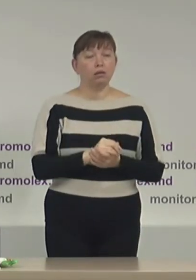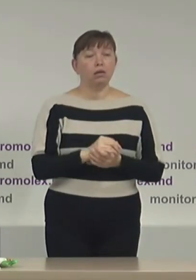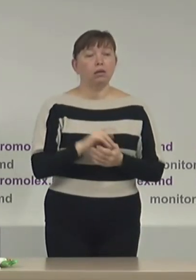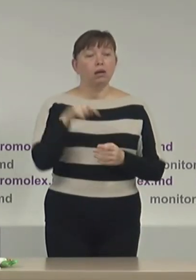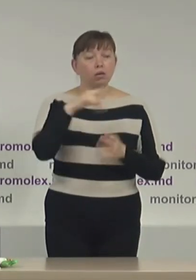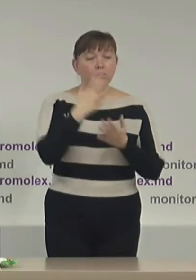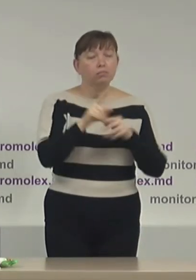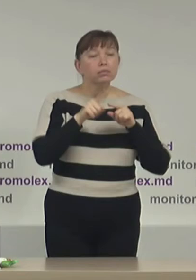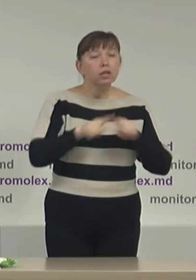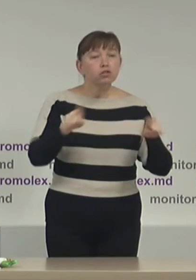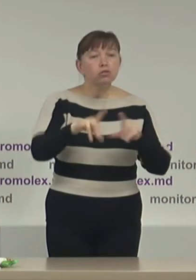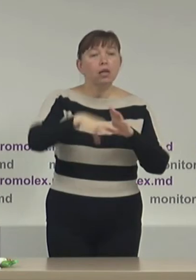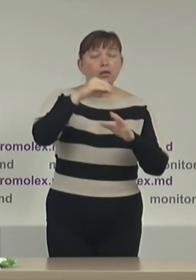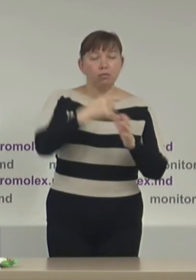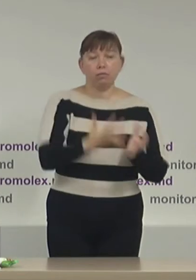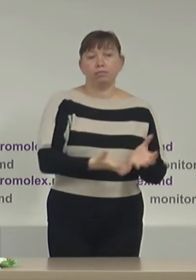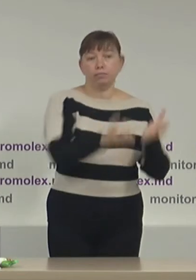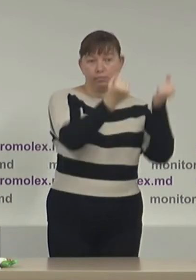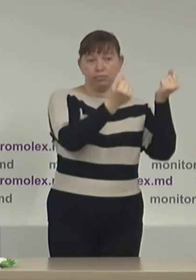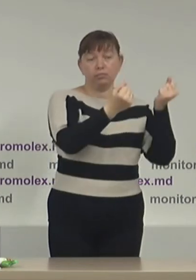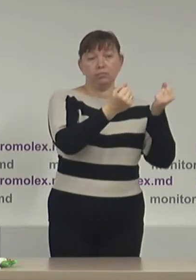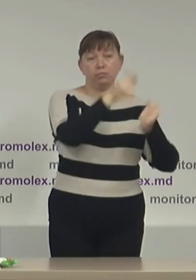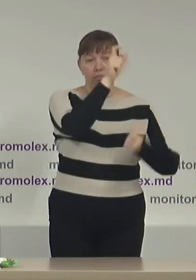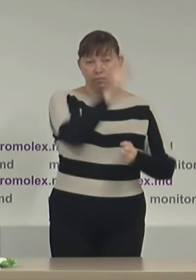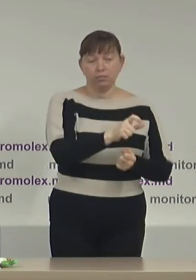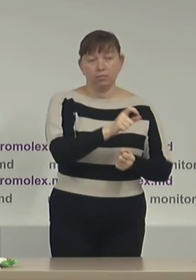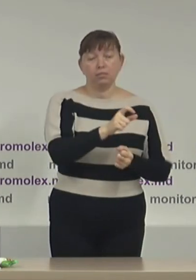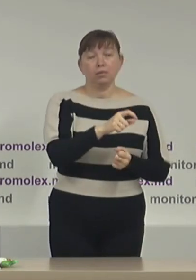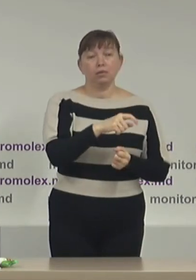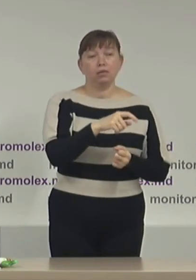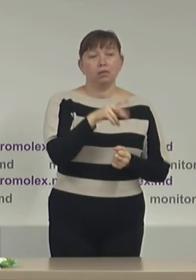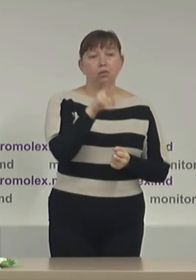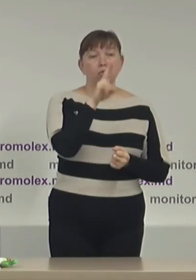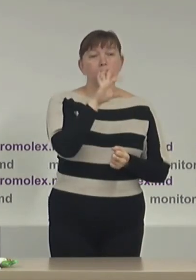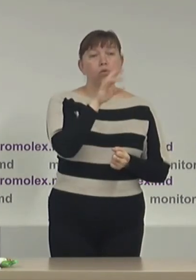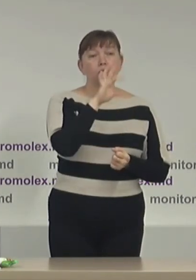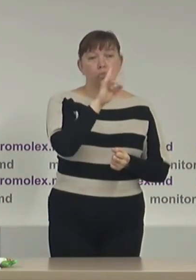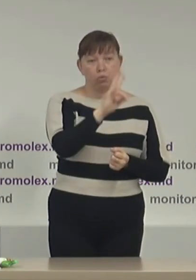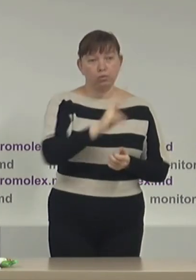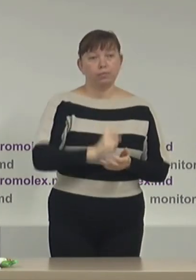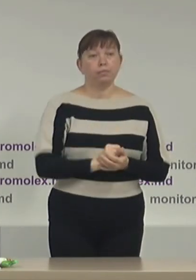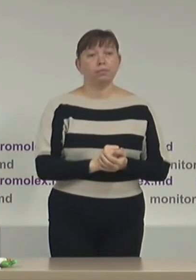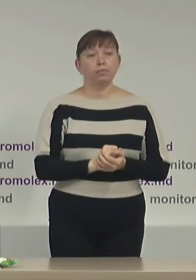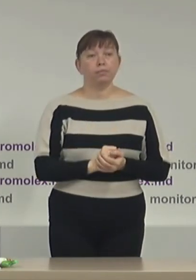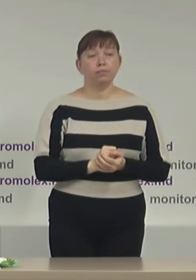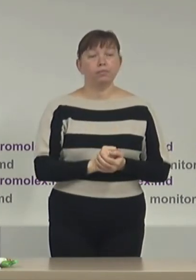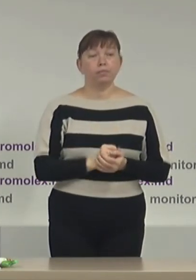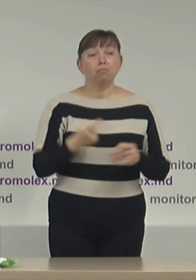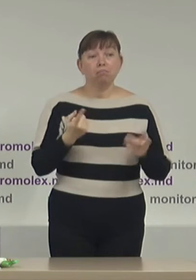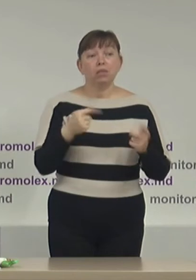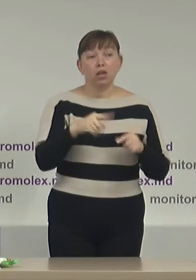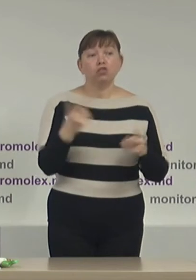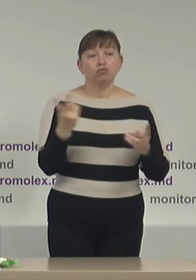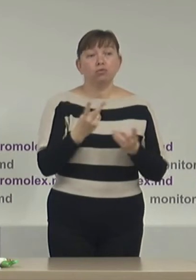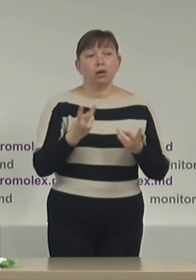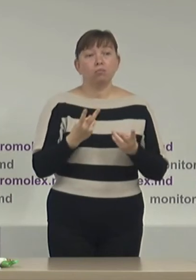electoral newspapers with electioneering materials in favor of independent candidate Igor